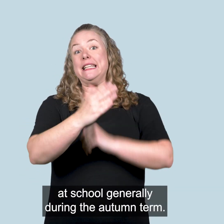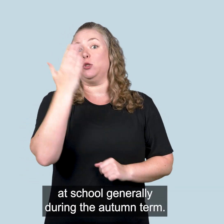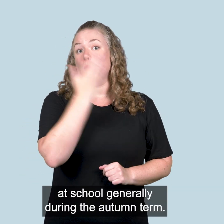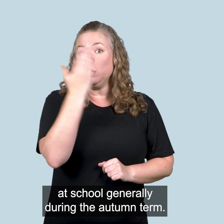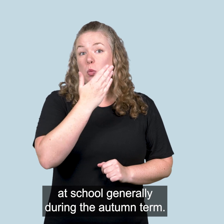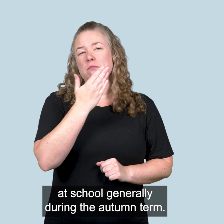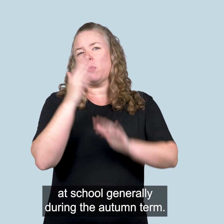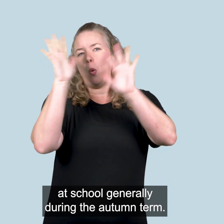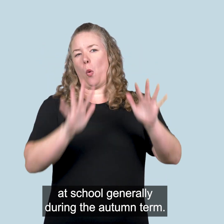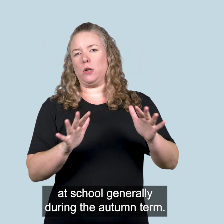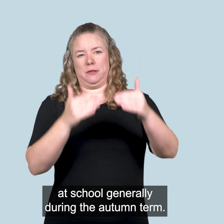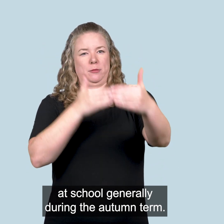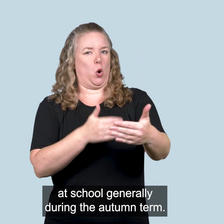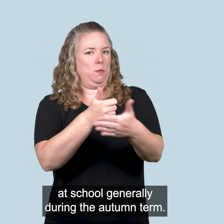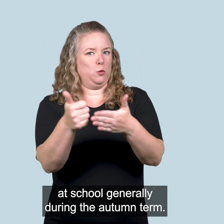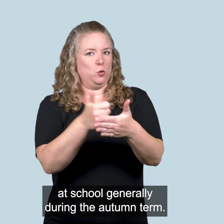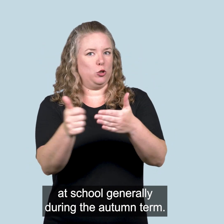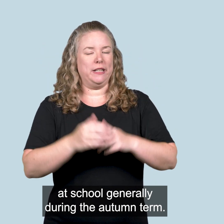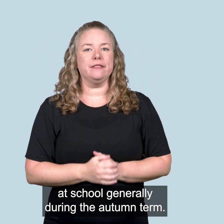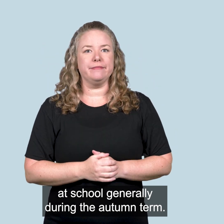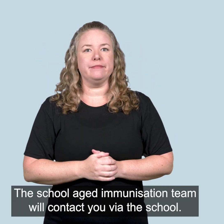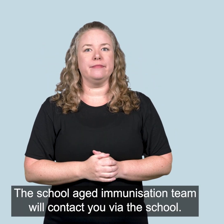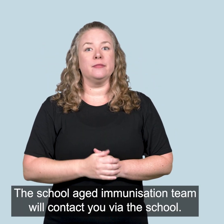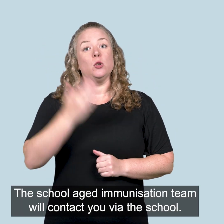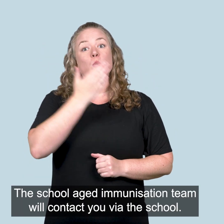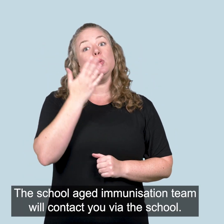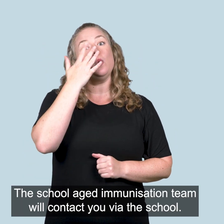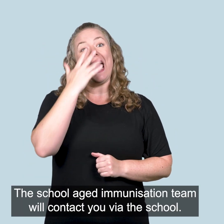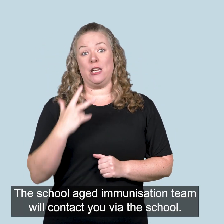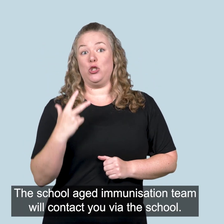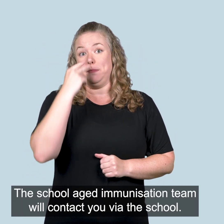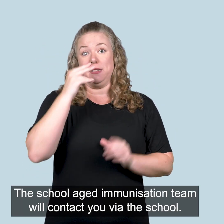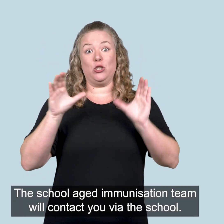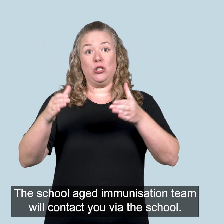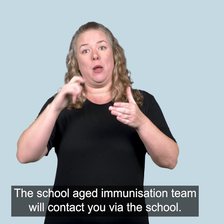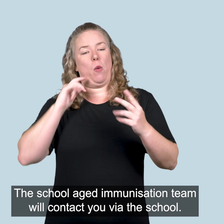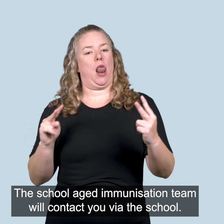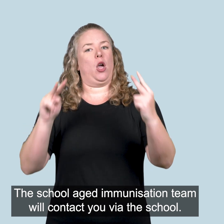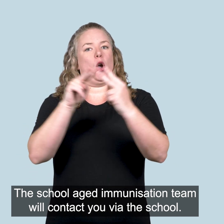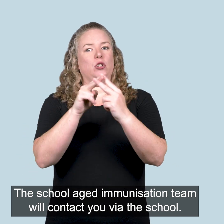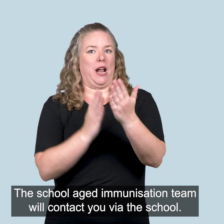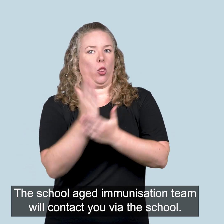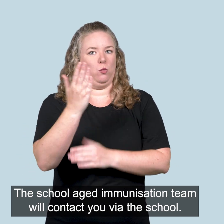school, generally during the autumn term. The school-aged immunisation team will contact you via the